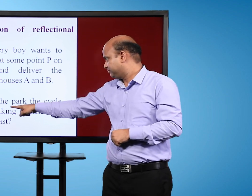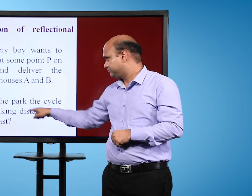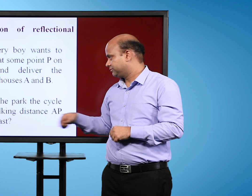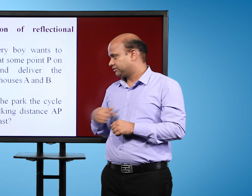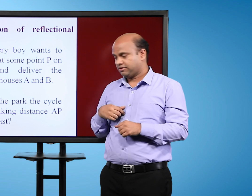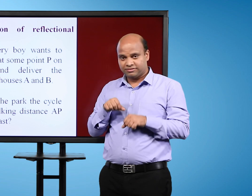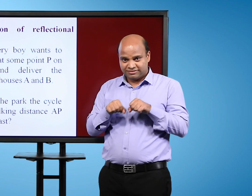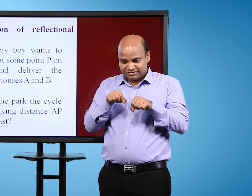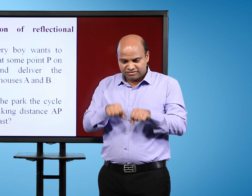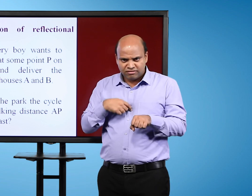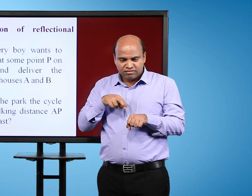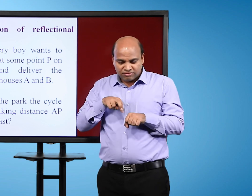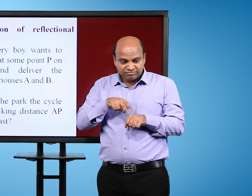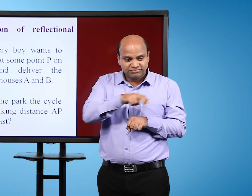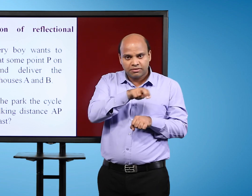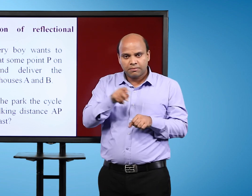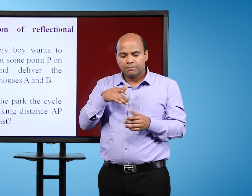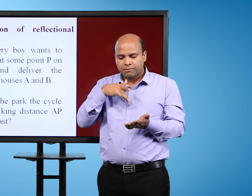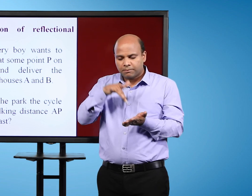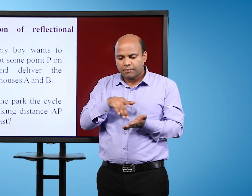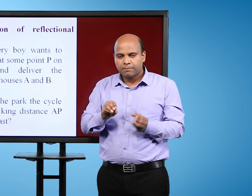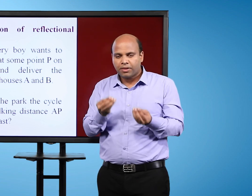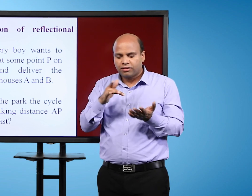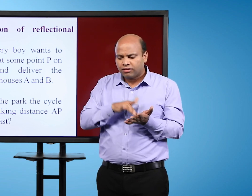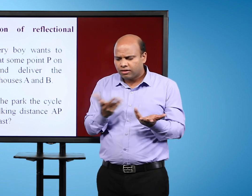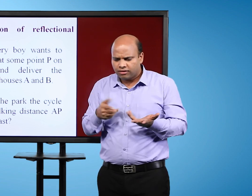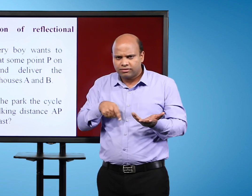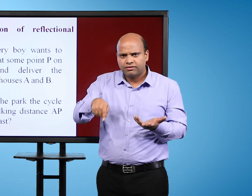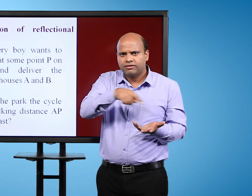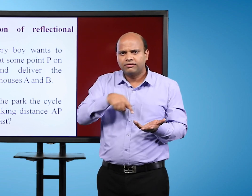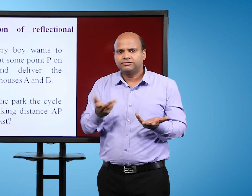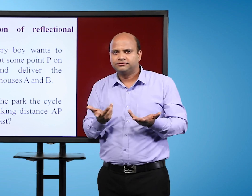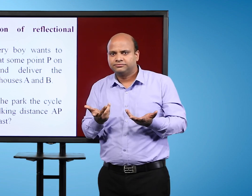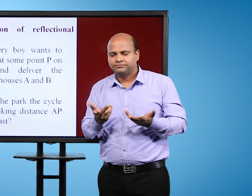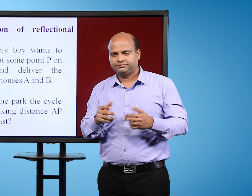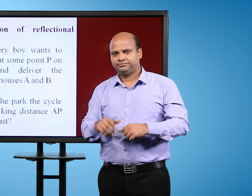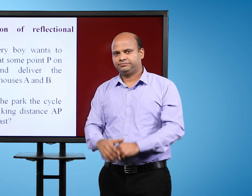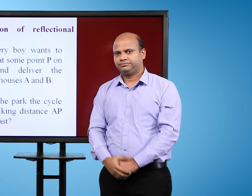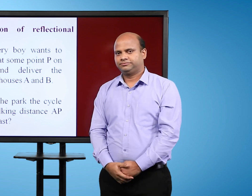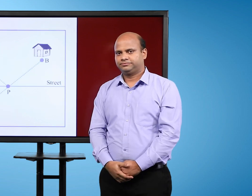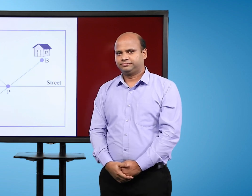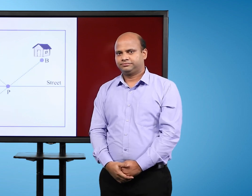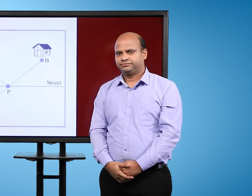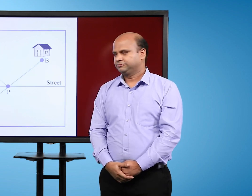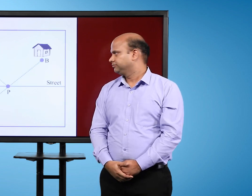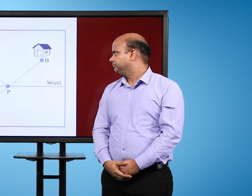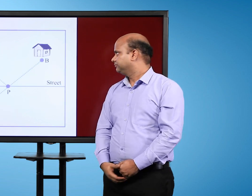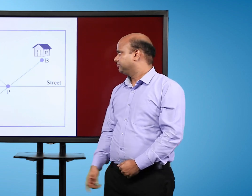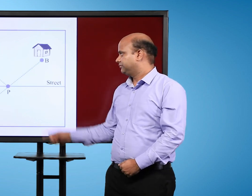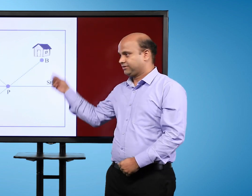Where should he park the cycle so that his walking distance AP plus BP will be least?